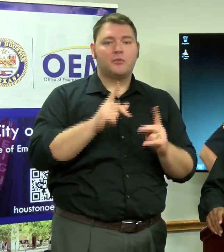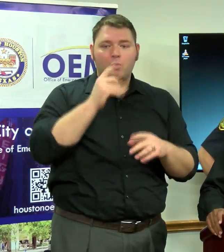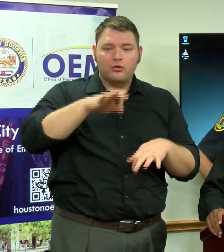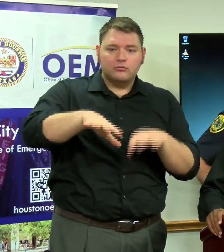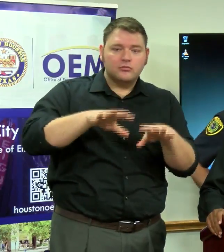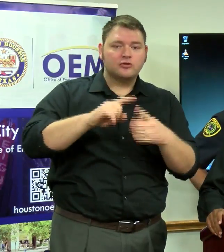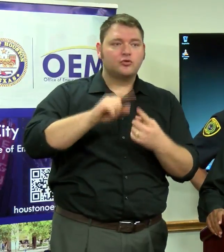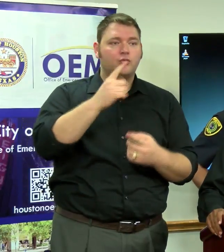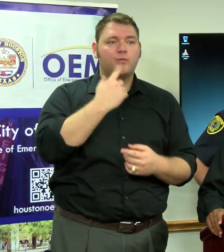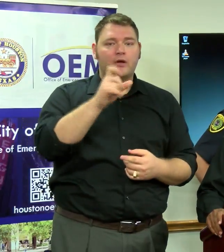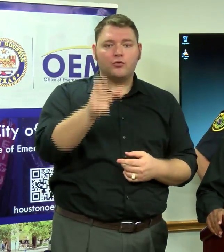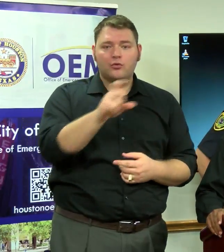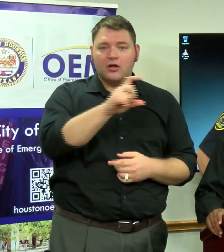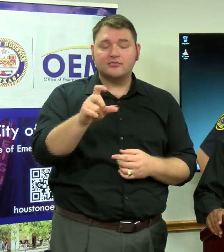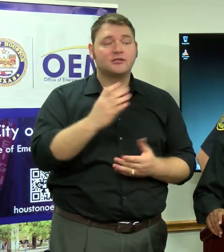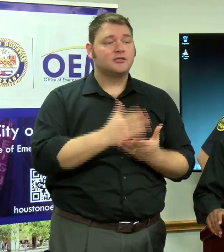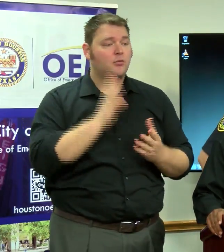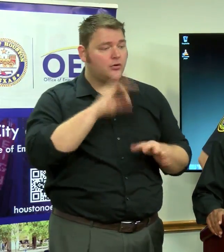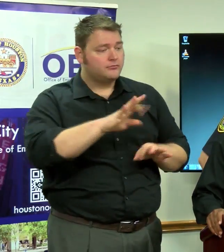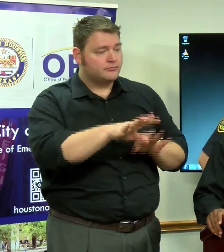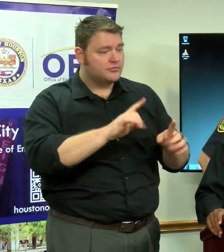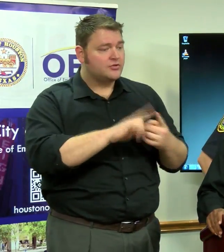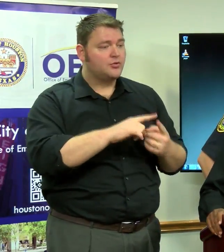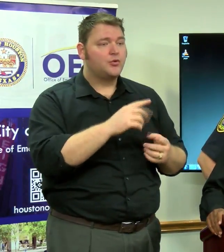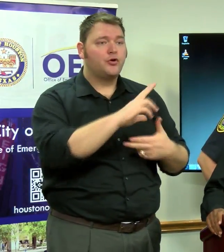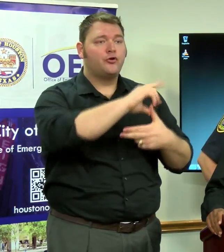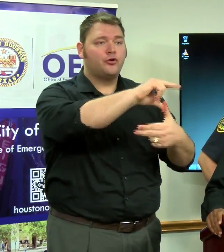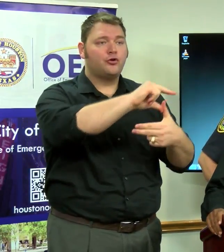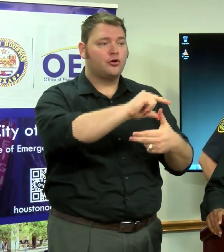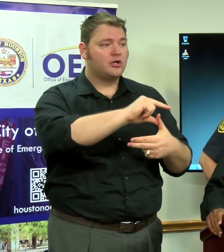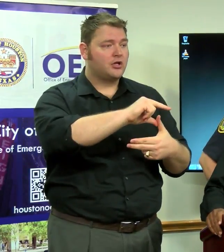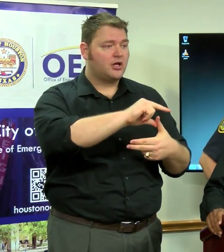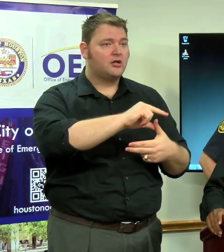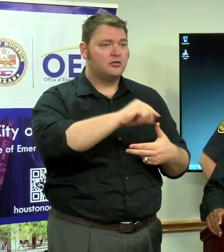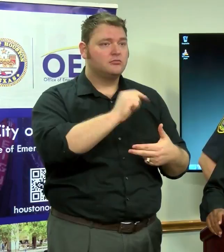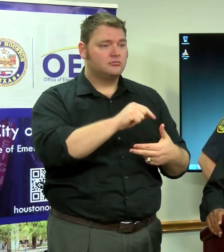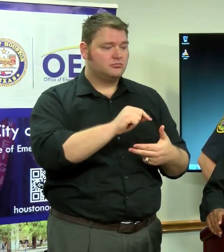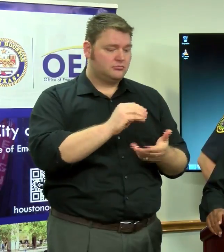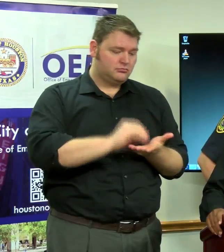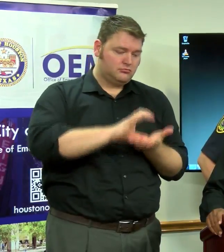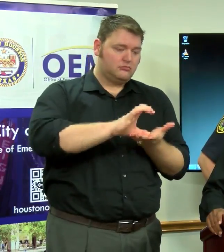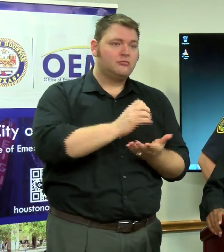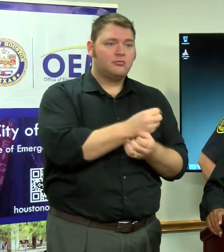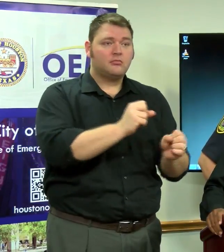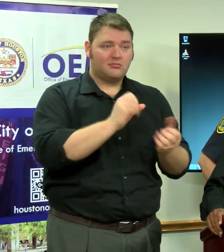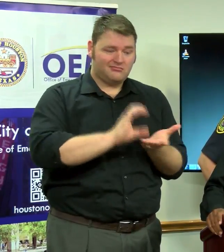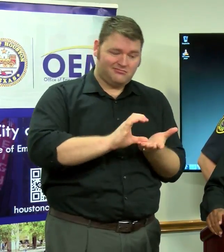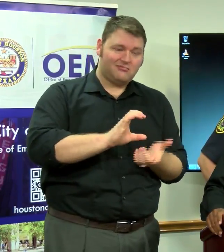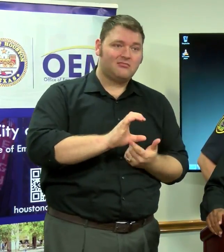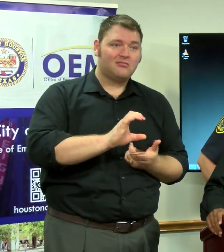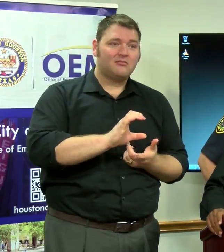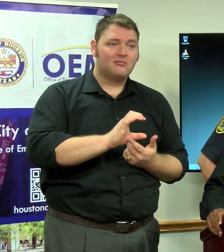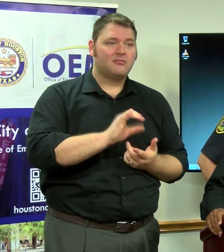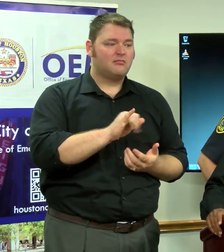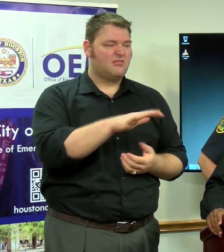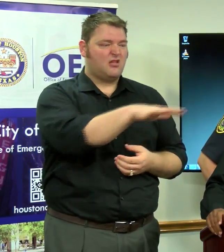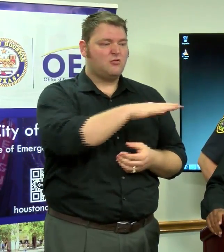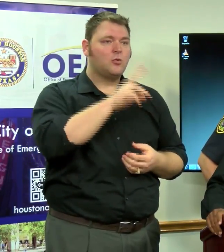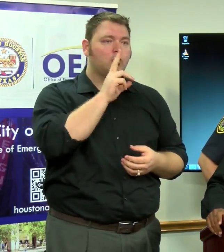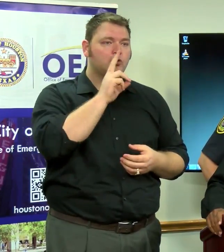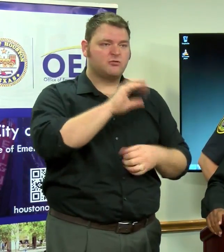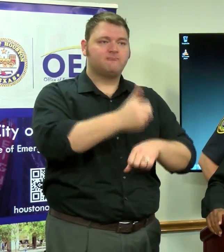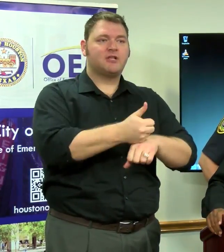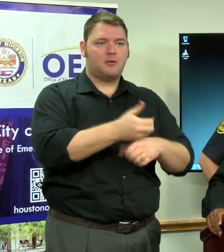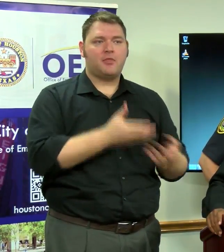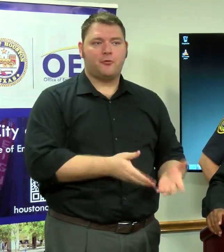be contributing to the Hurricane Disaster Relief Fund, which is Houston in that area. So that's set up.